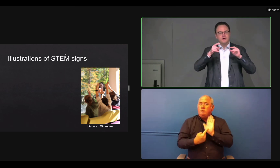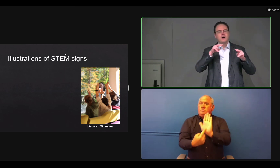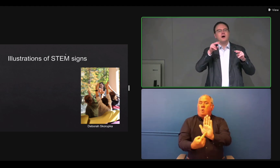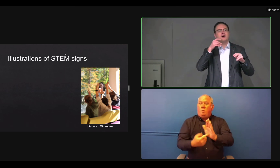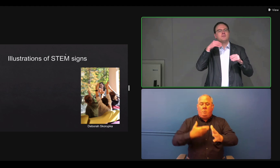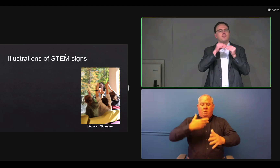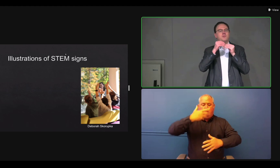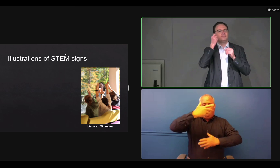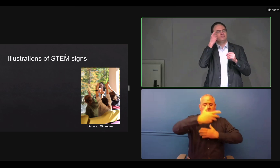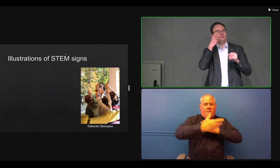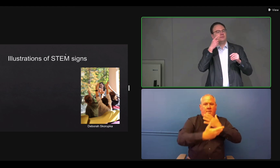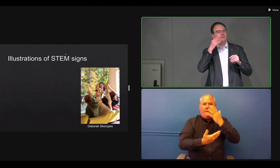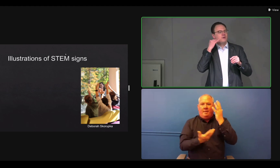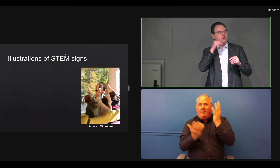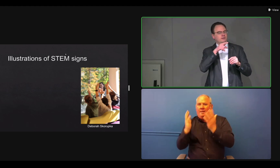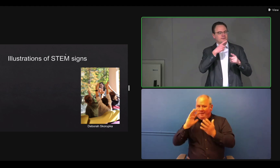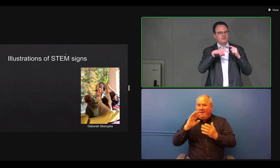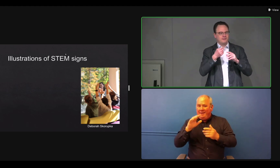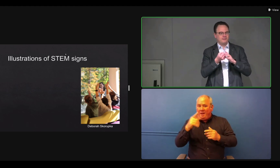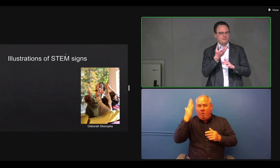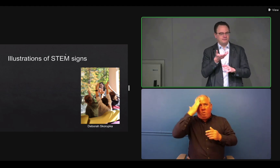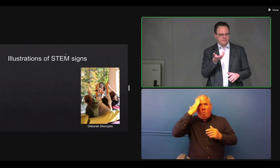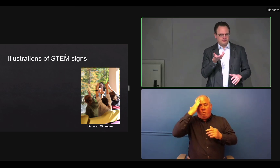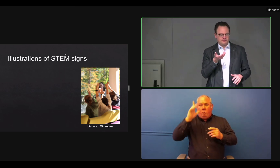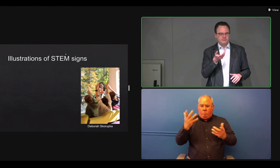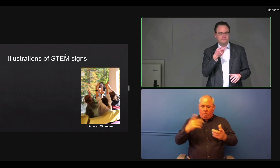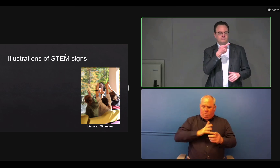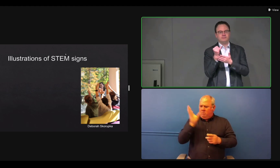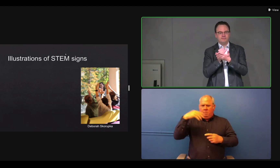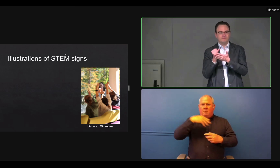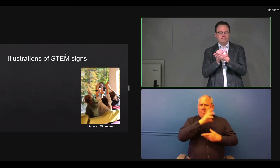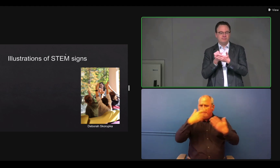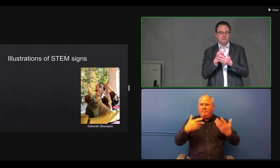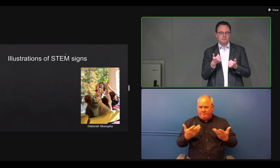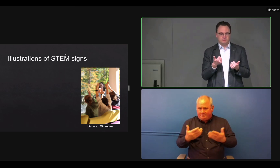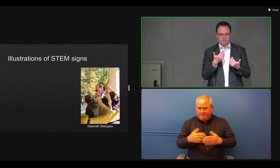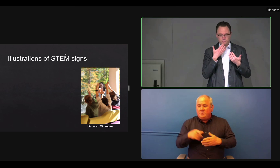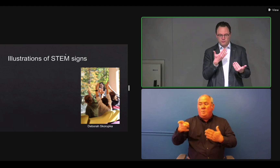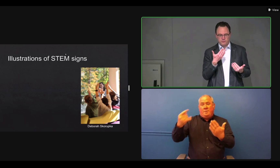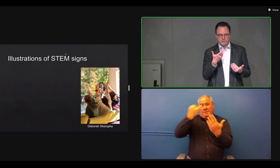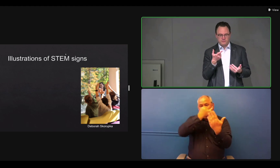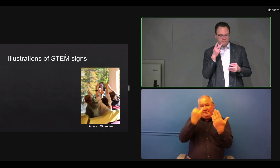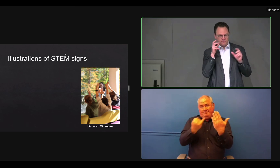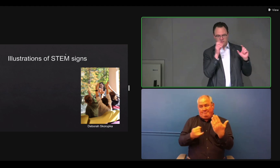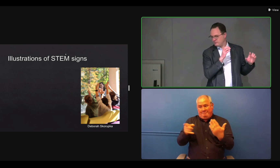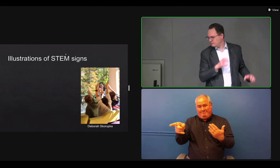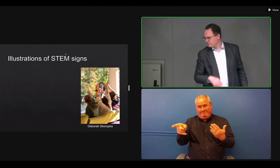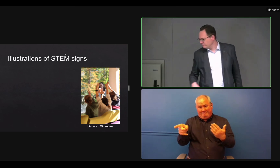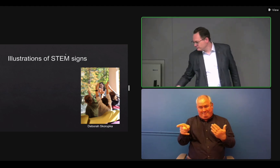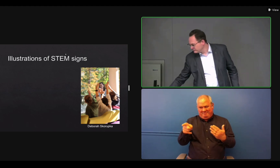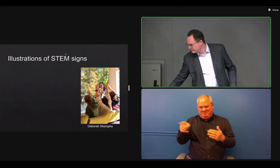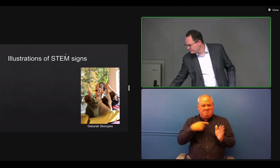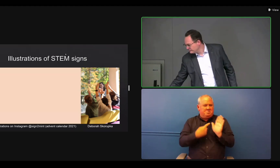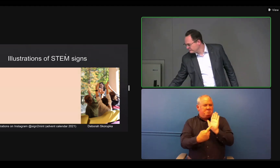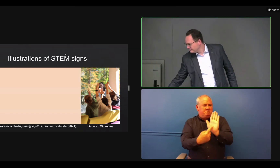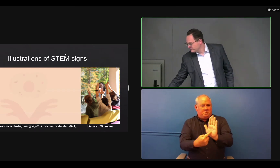And that those could be dually useful in certain contexts. And this would be especially important for people who are learning